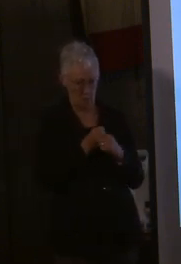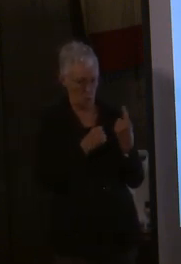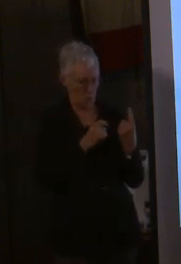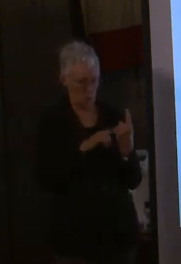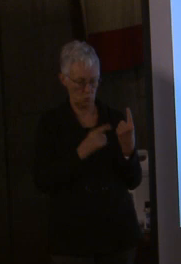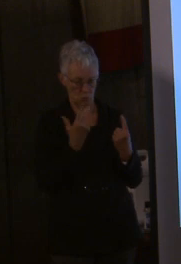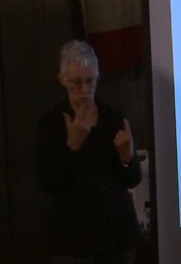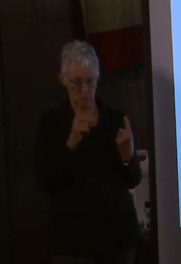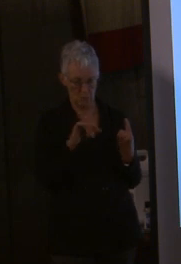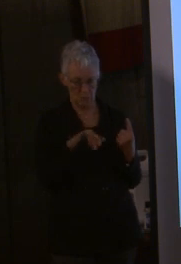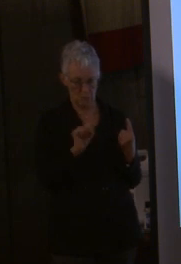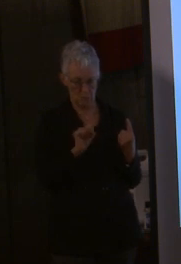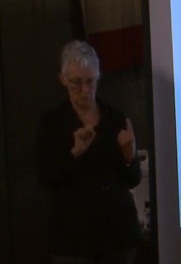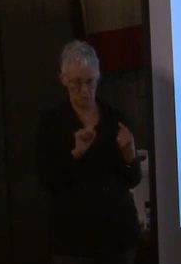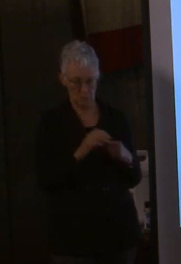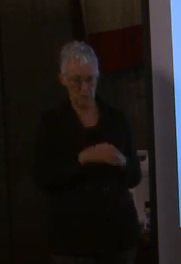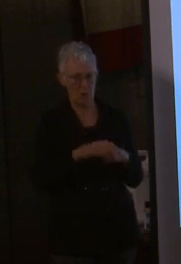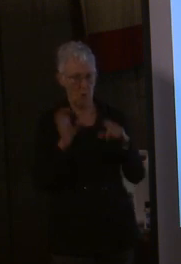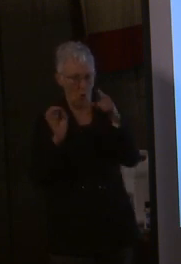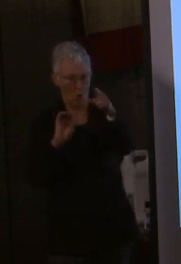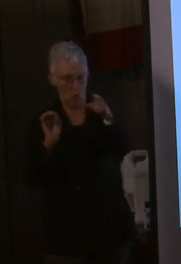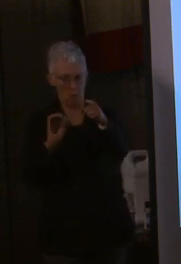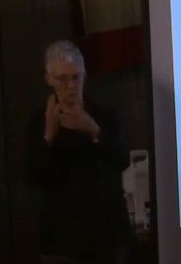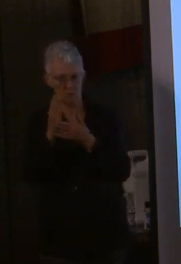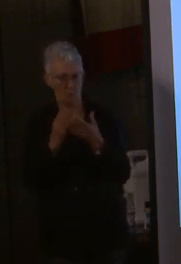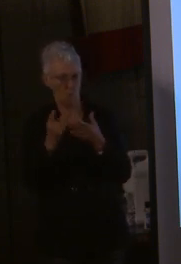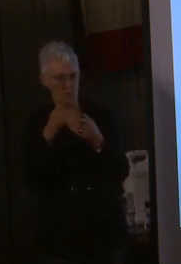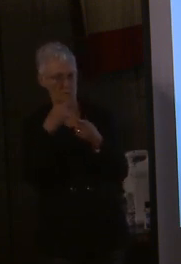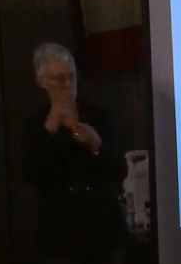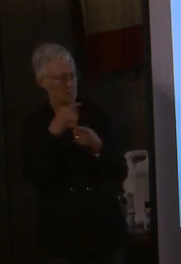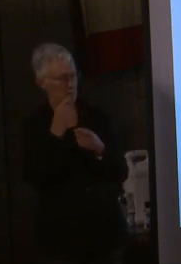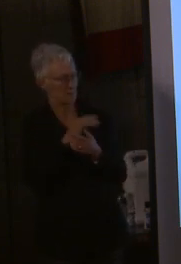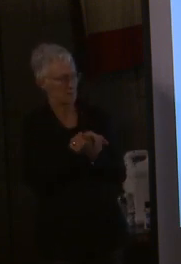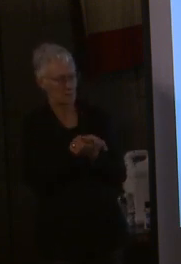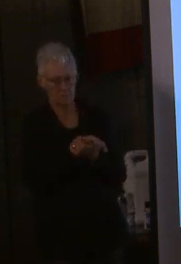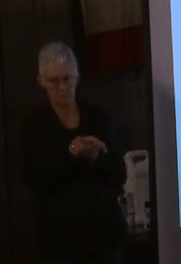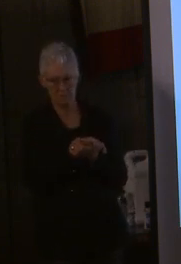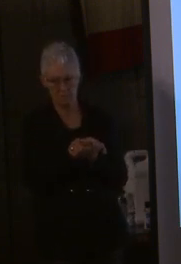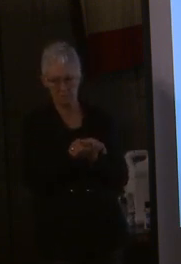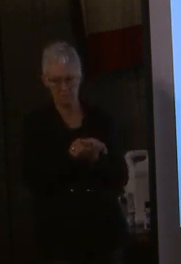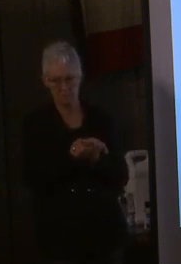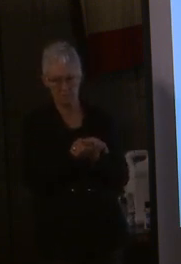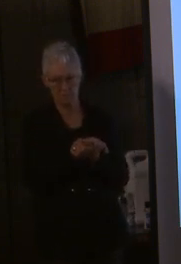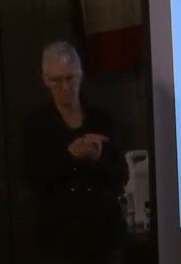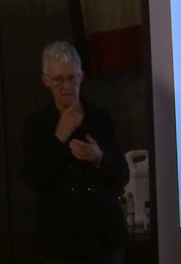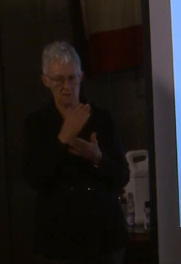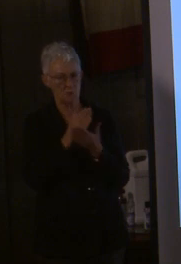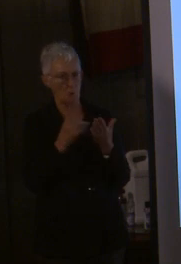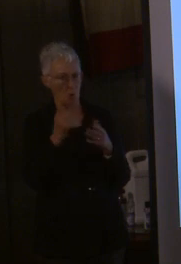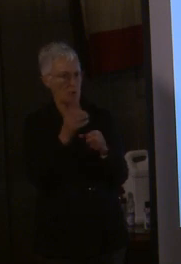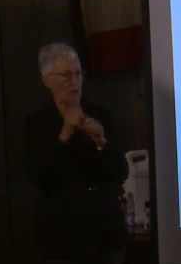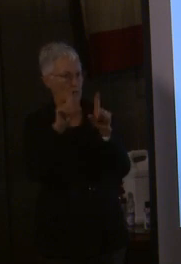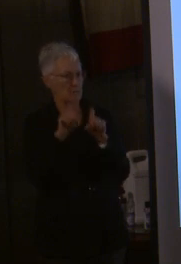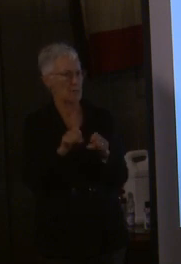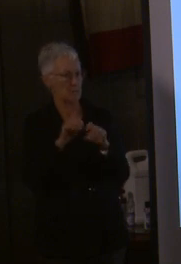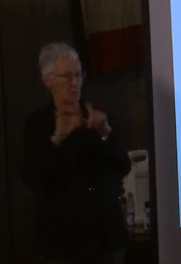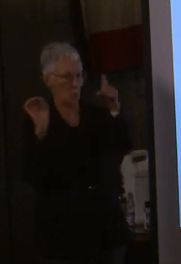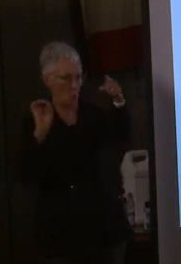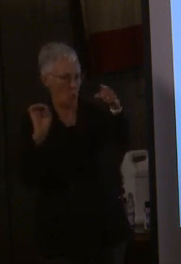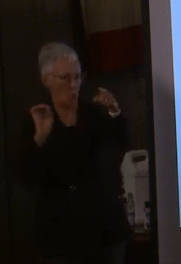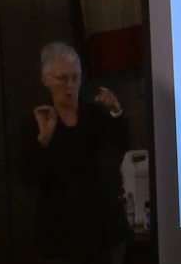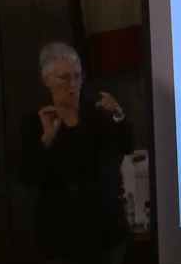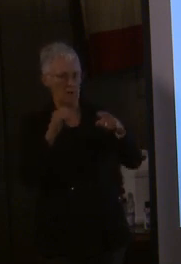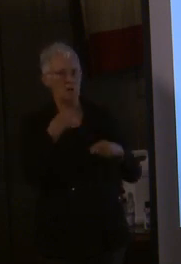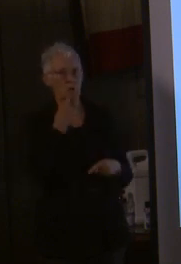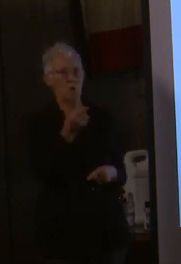Omaha, they said they'd get them back in 3 to 5 days. Why is that? I'm sorry, say that again? Somebody got tested in Omaha, and they were told they'd get them back